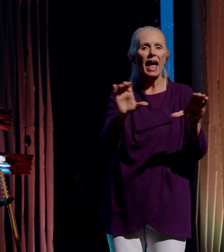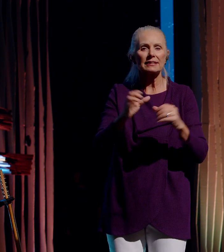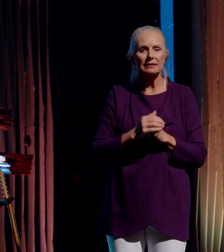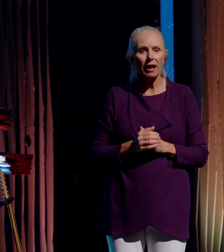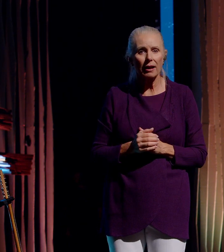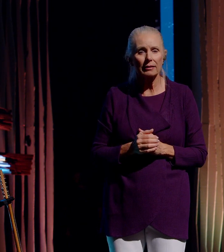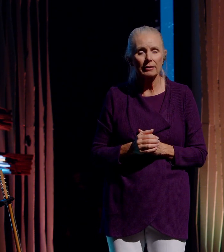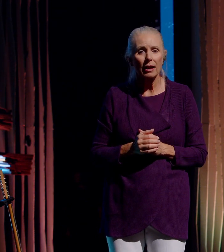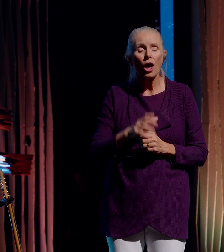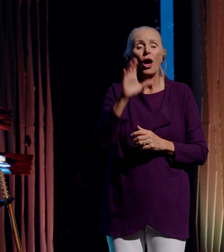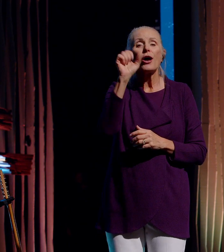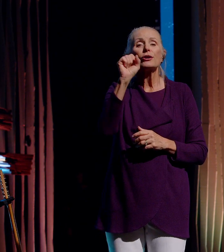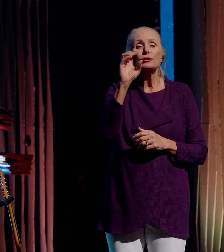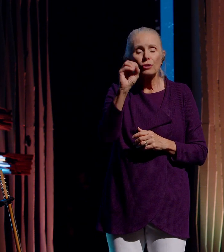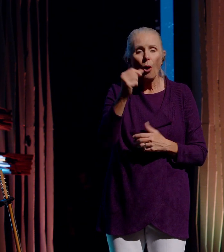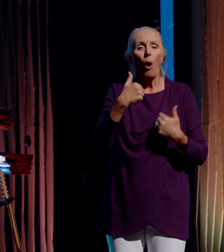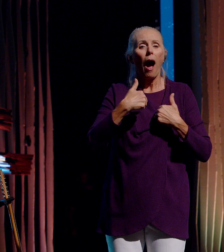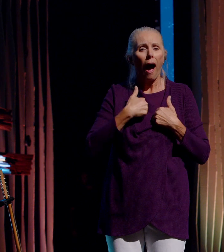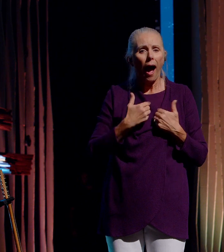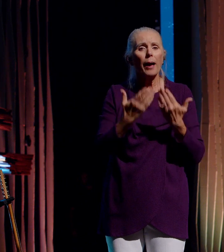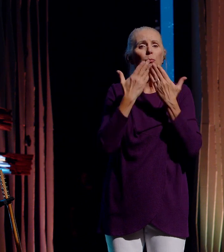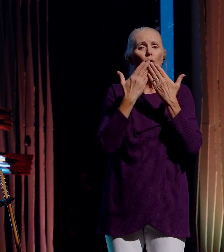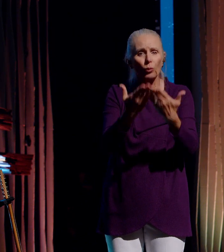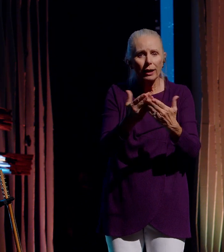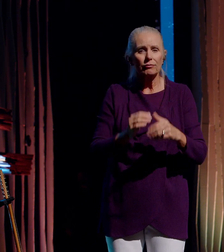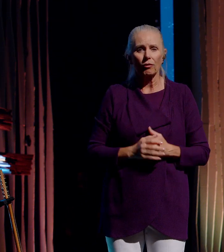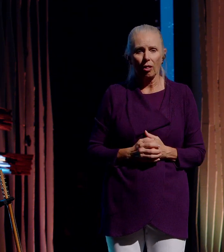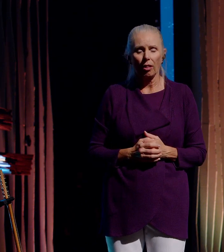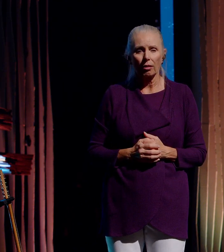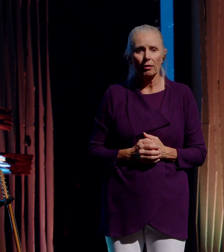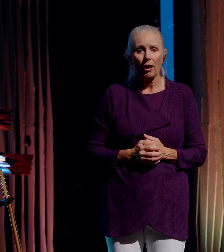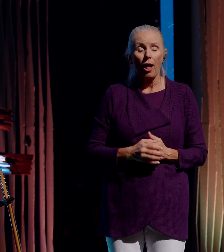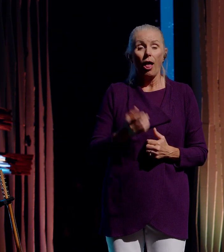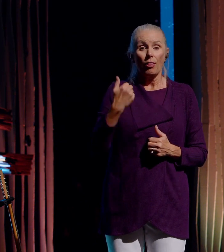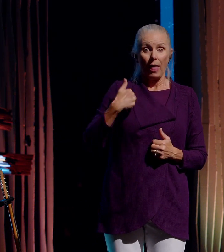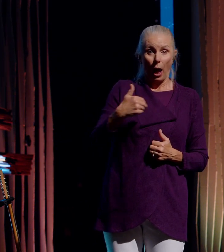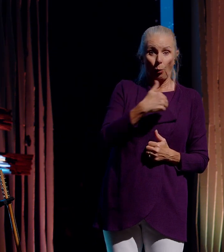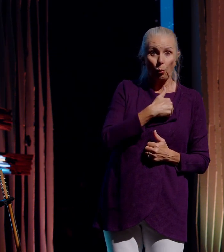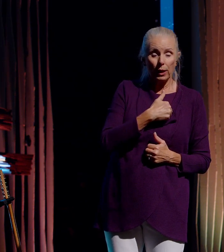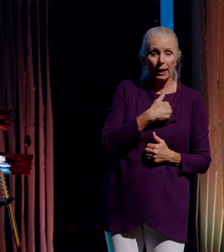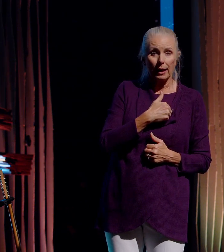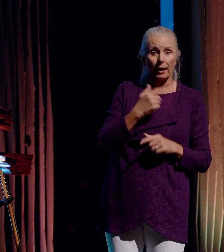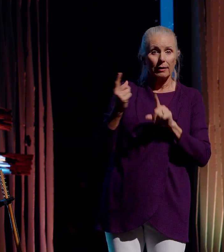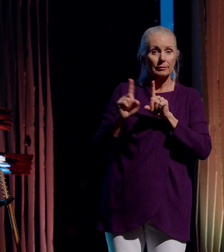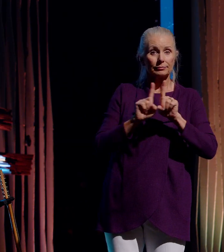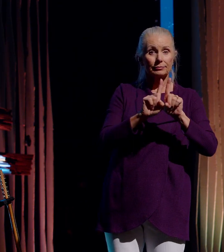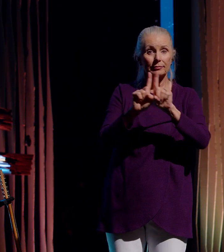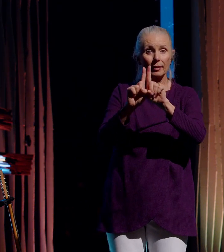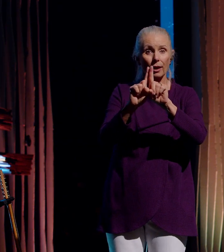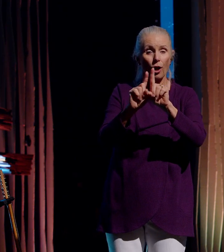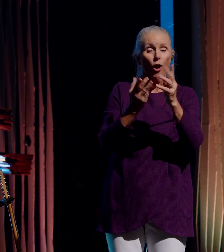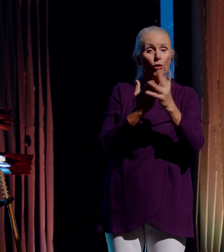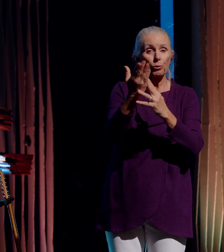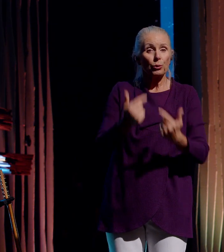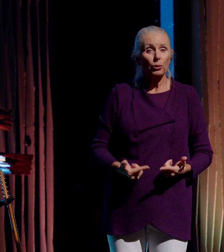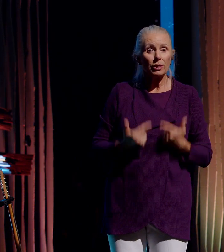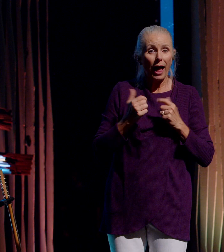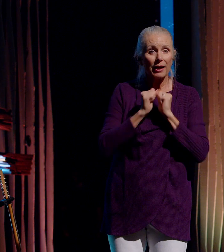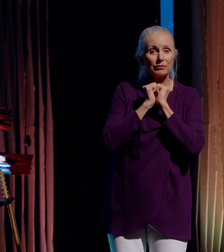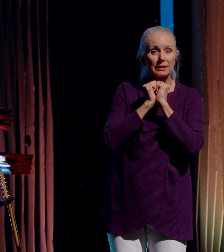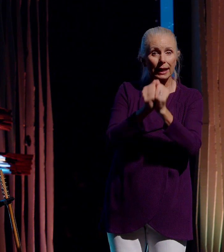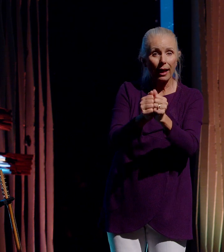so, Lord, So church, I'm grateful that we get to walk alongside life together in